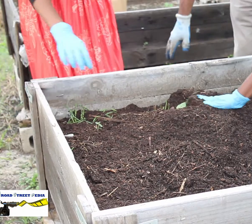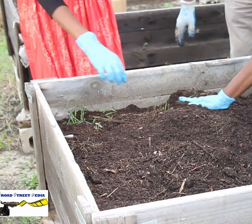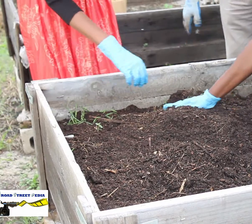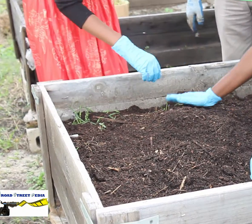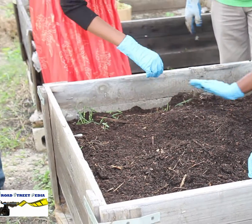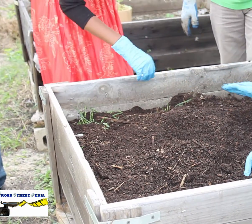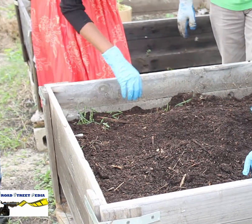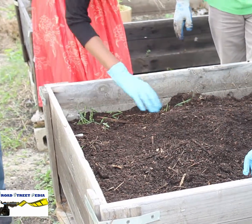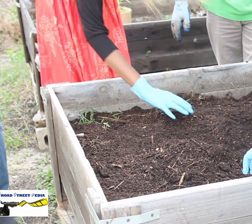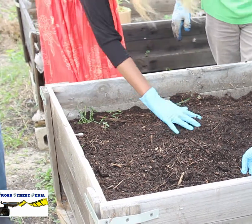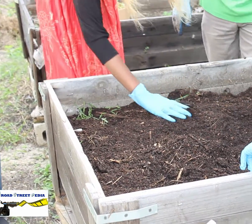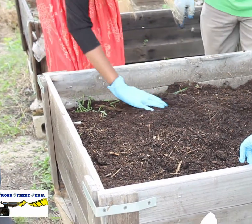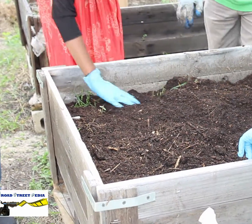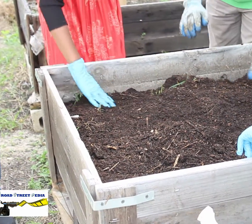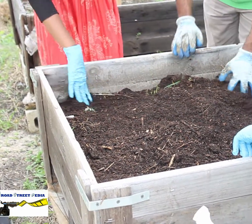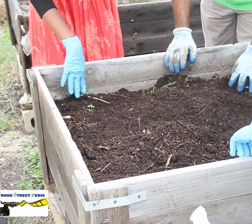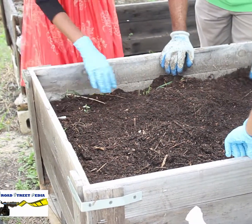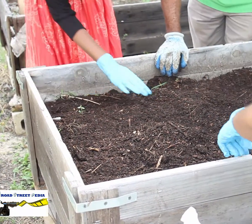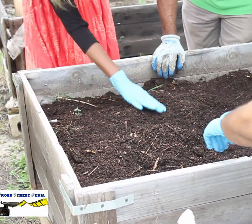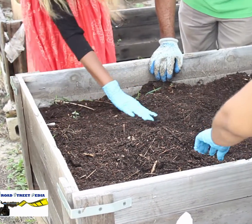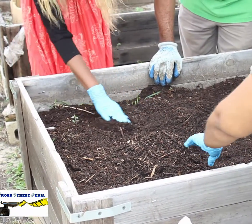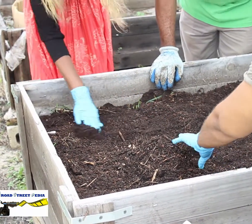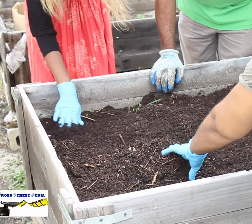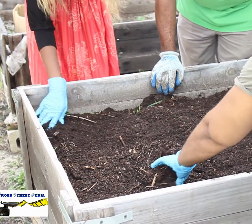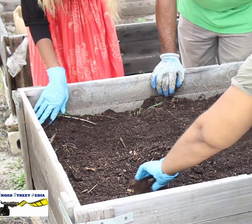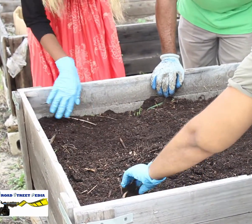We're gonna cover all of those leaves.